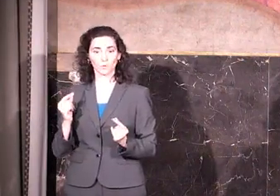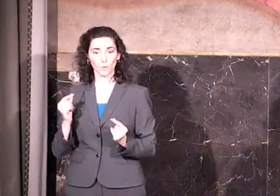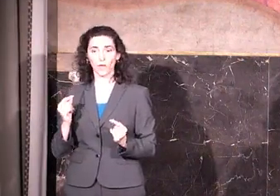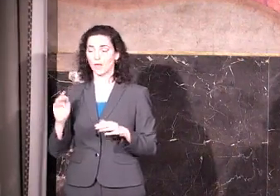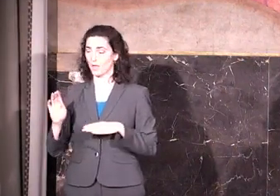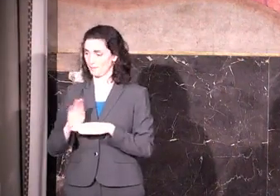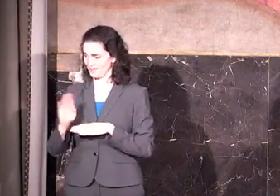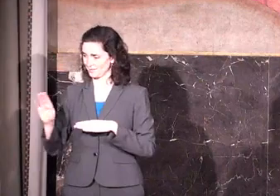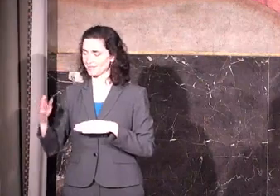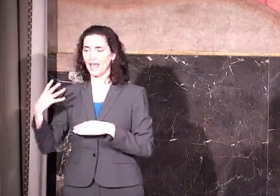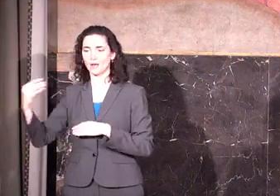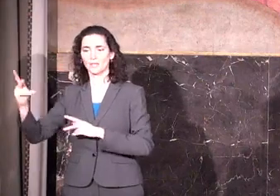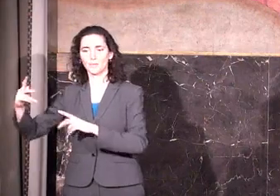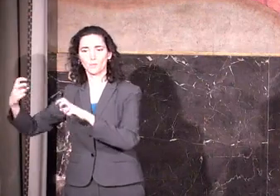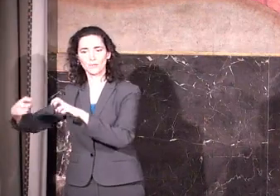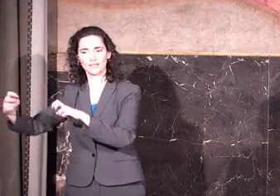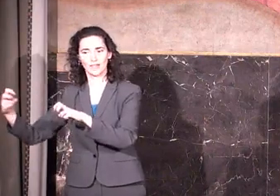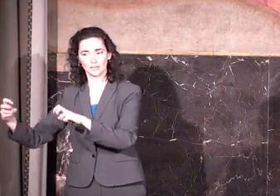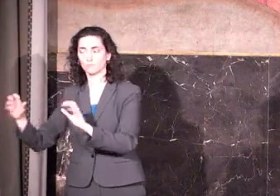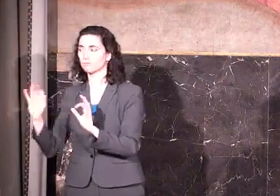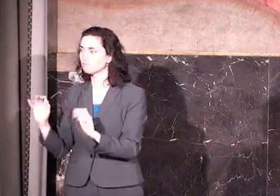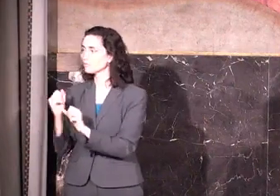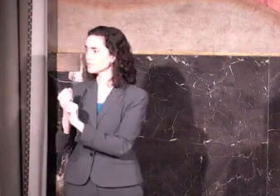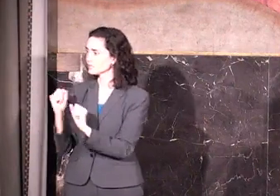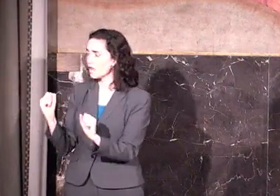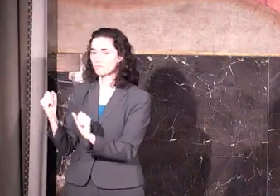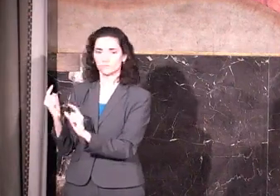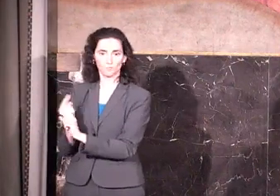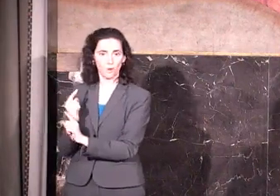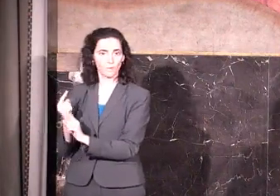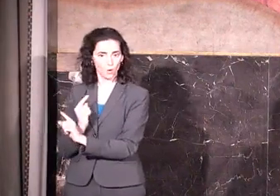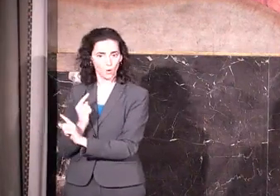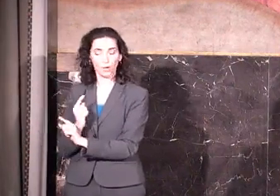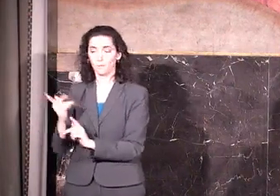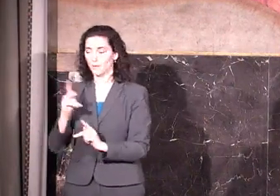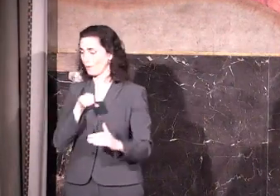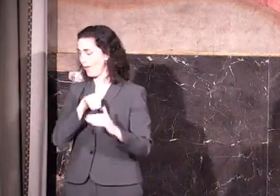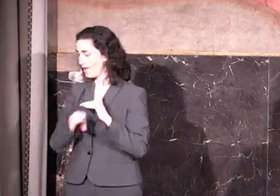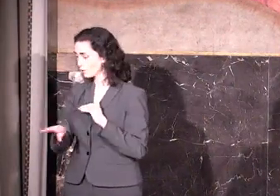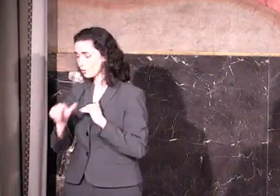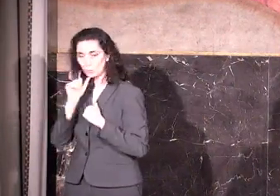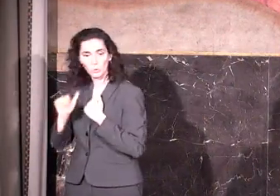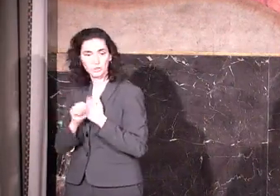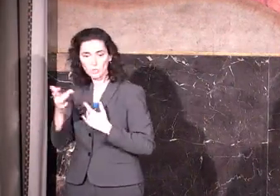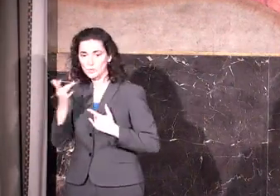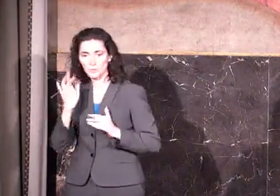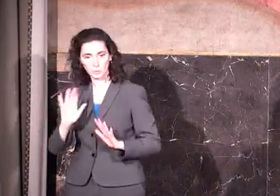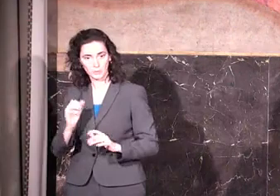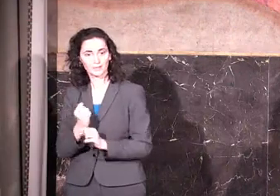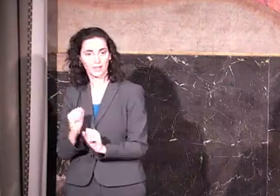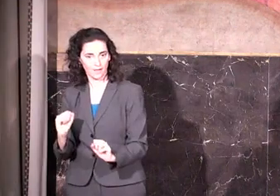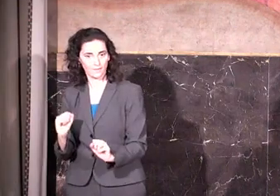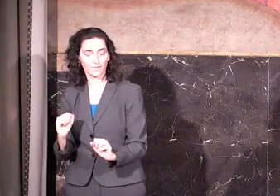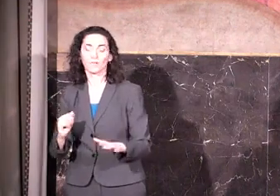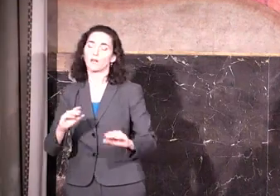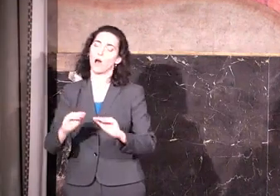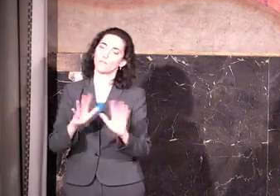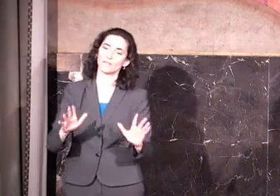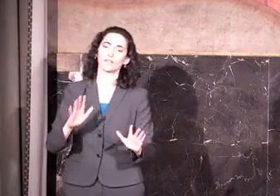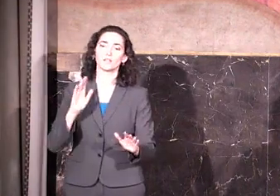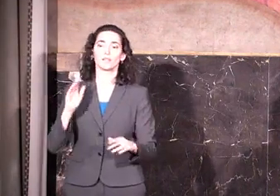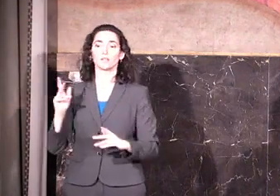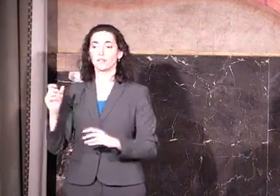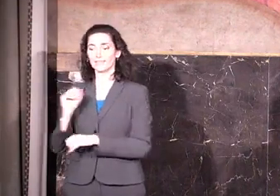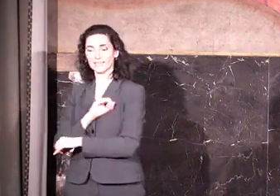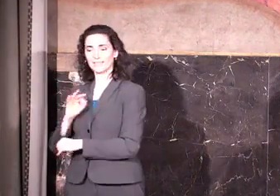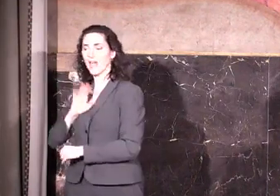in this fashion and did so in a way that was safe for their patrons. Obviously, they'll be sitting outdoors. There won't be any wait